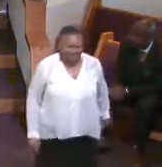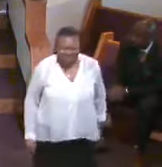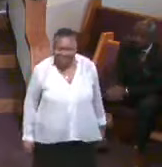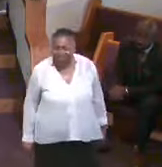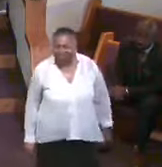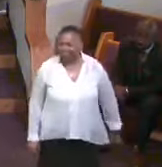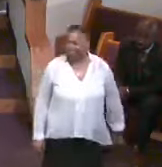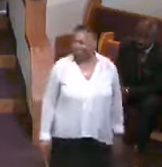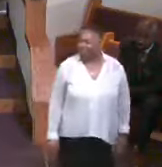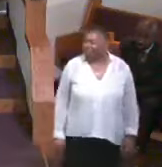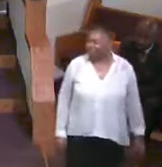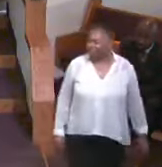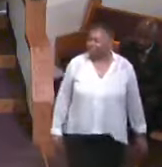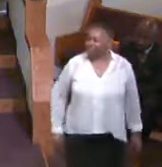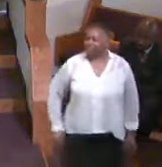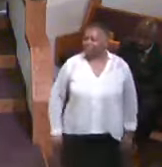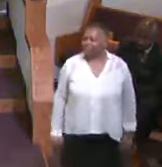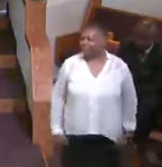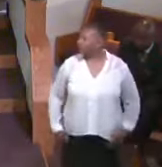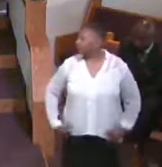sermon.